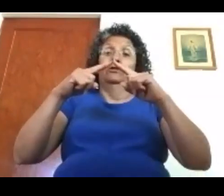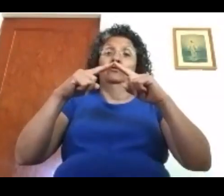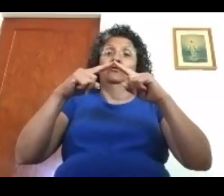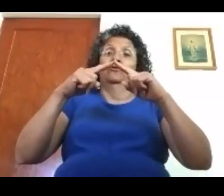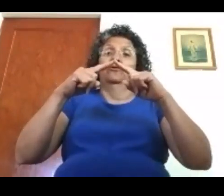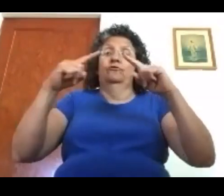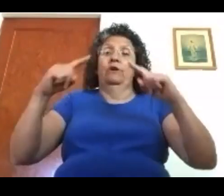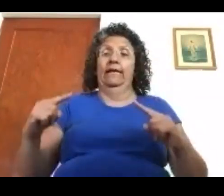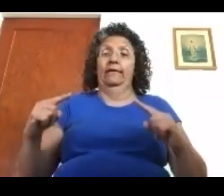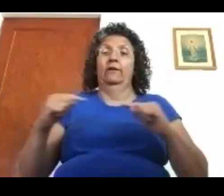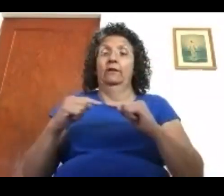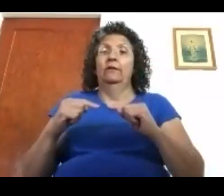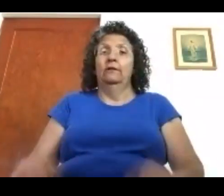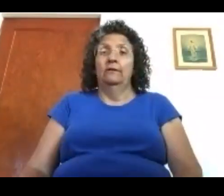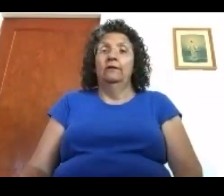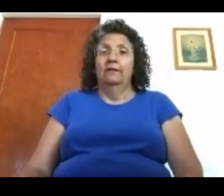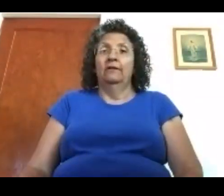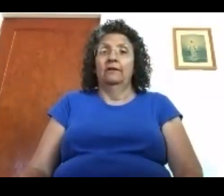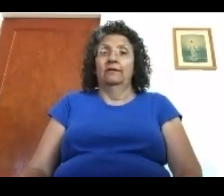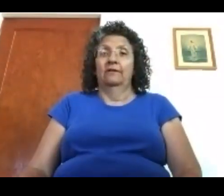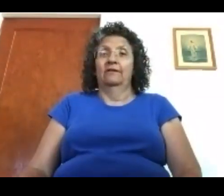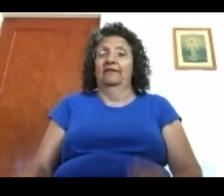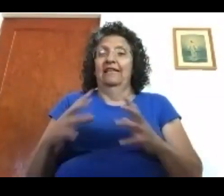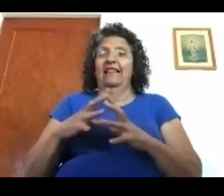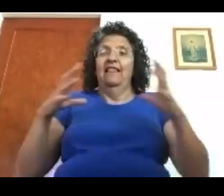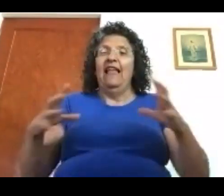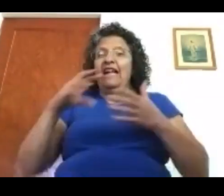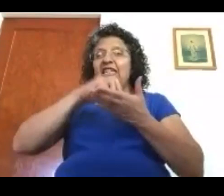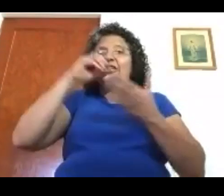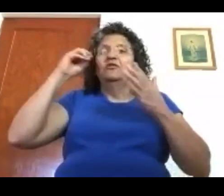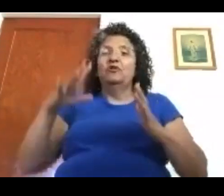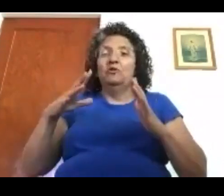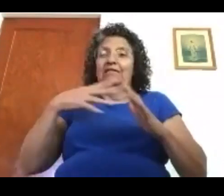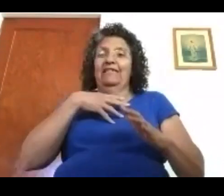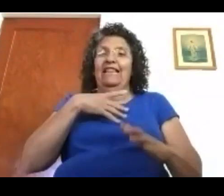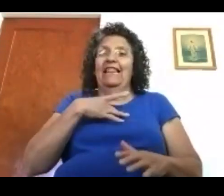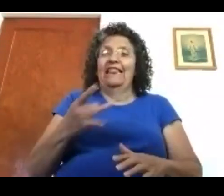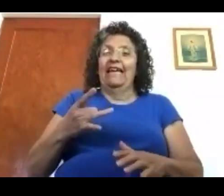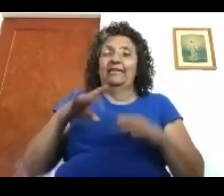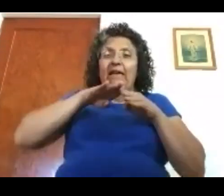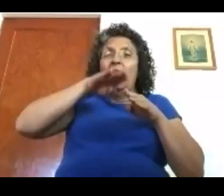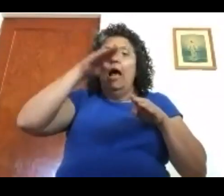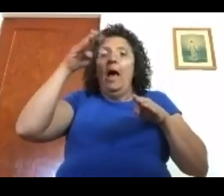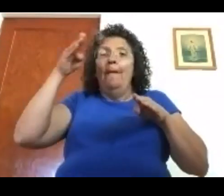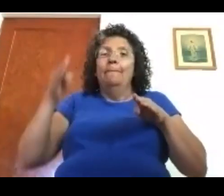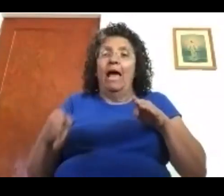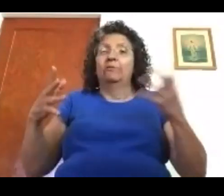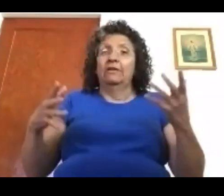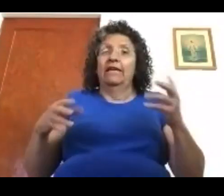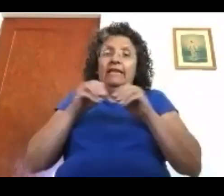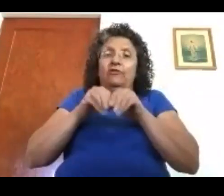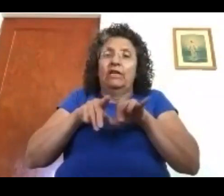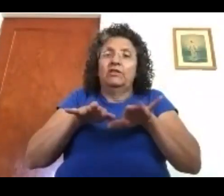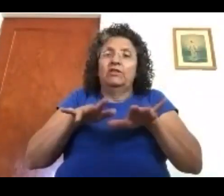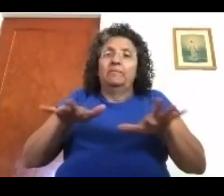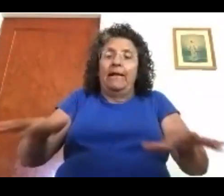Ooh, a lot of students like to just make a mountain. Make a pile of them, and then you can spread it or swish it around. So